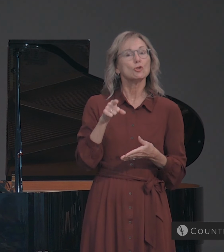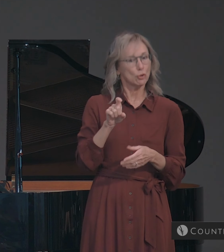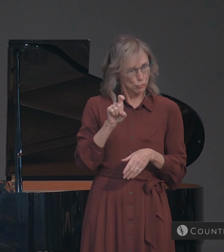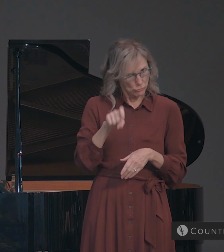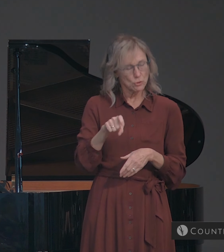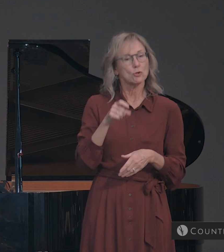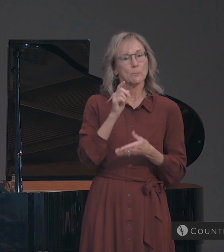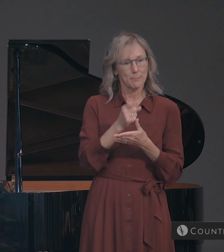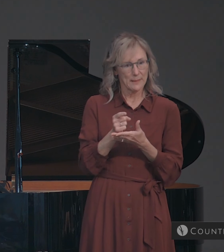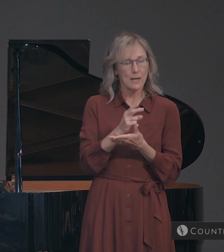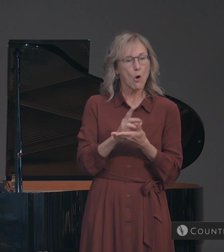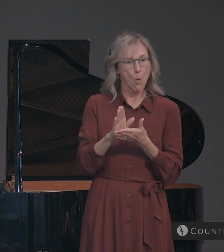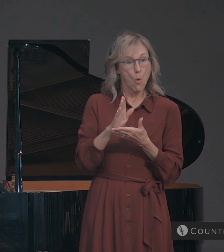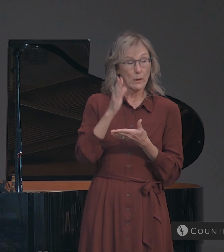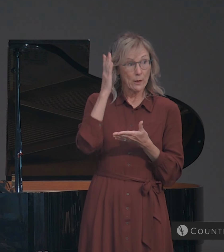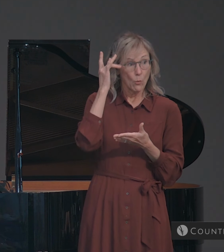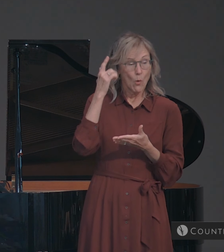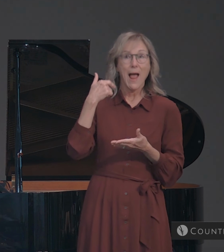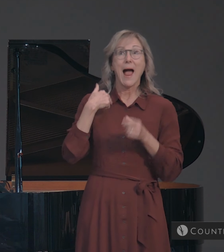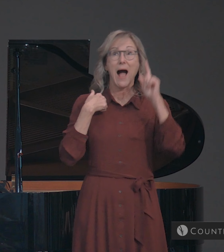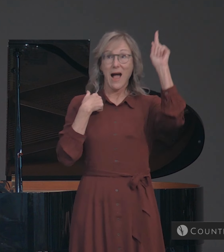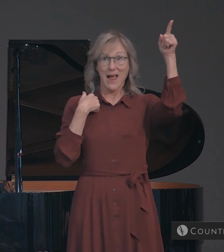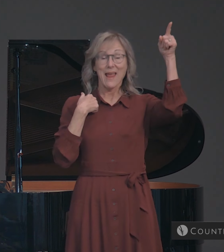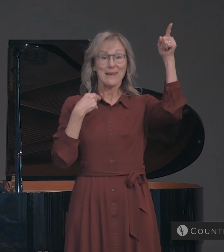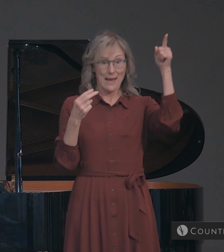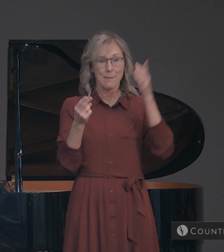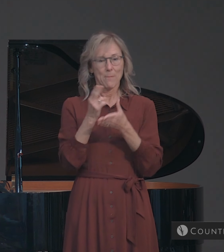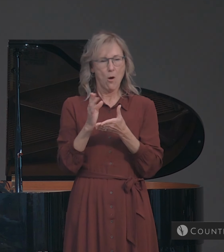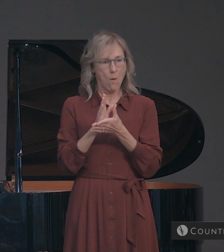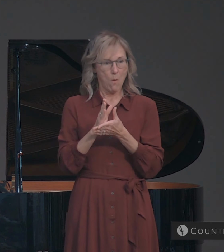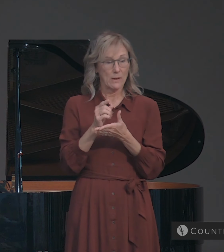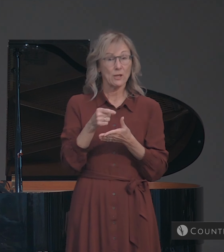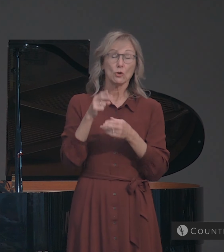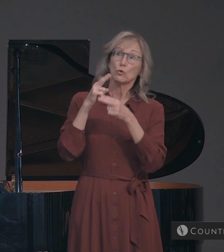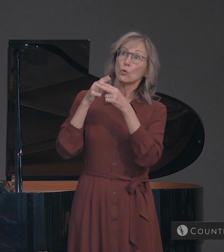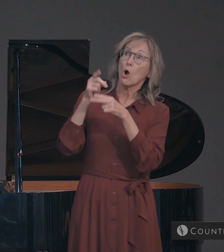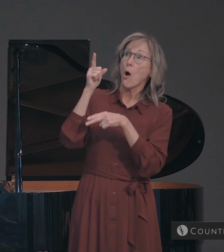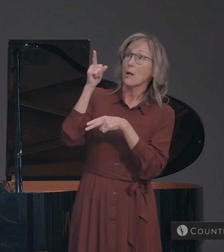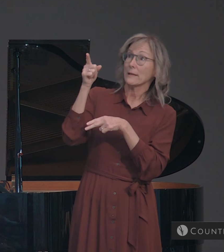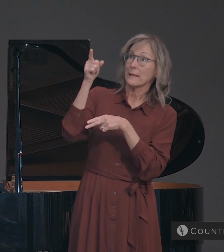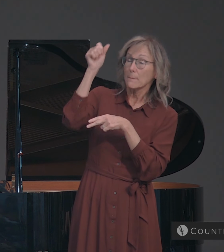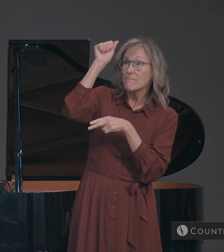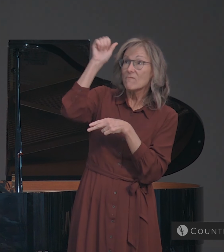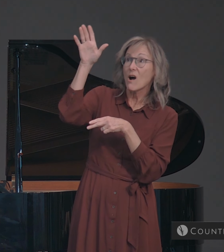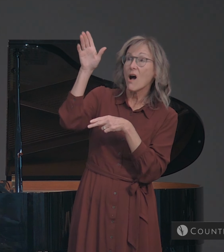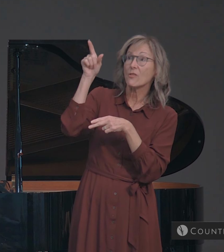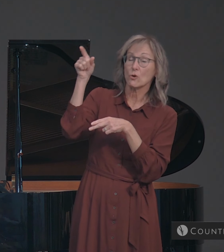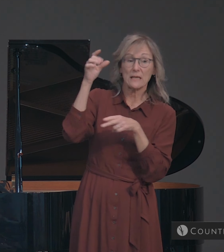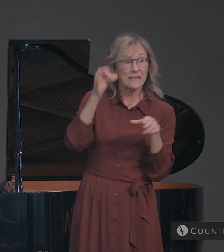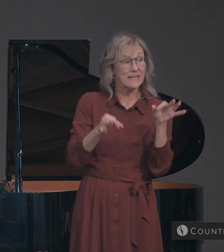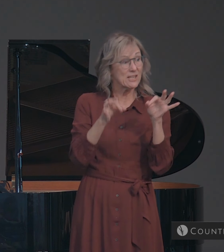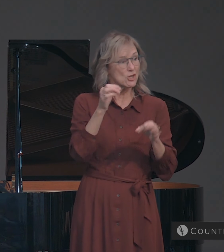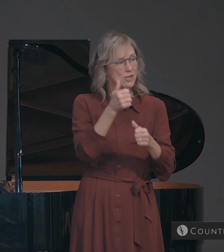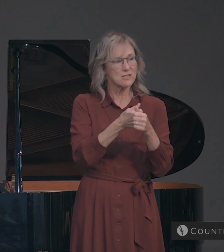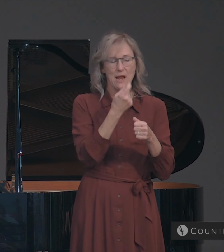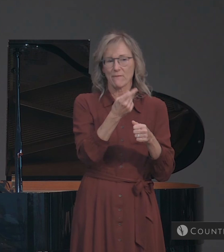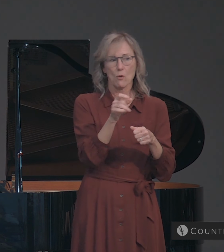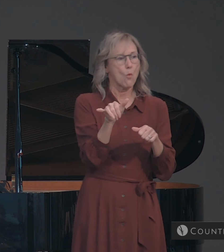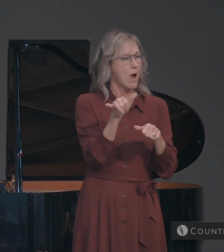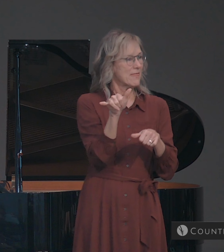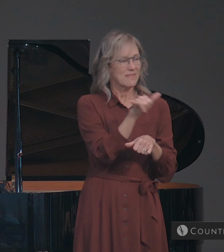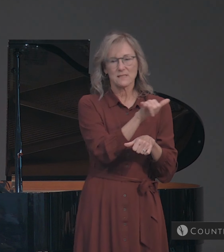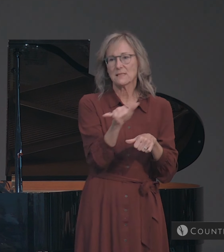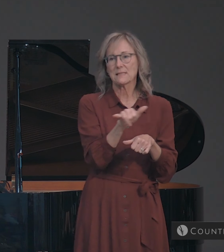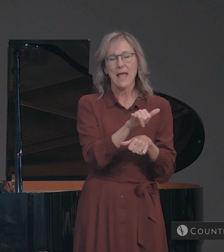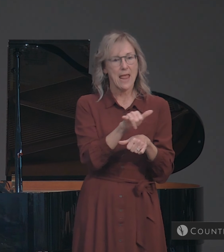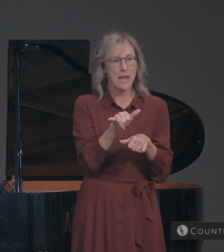holy.' And if you call on him as Father who judges impartially according to each one's deeds, conduct